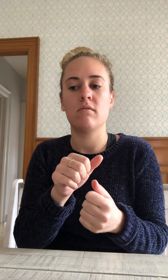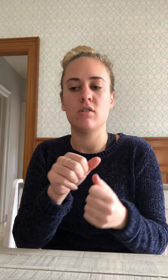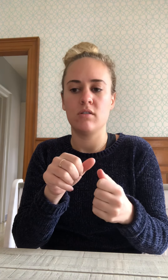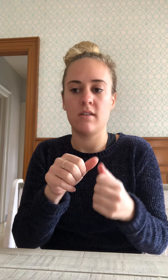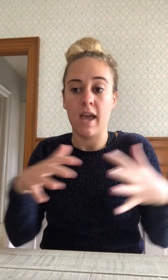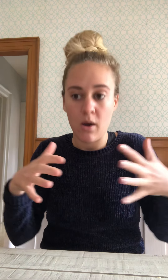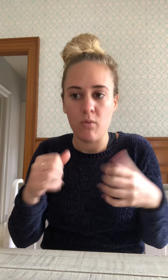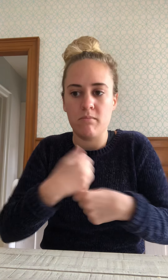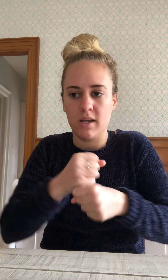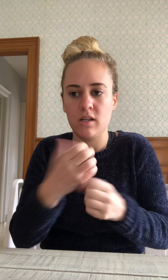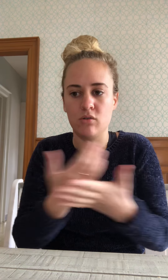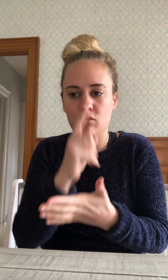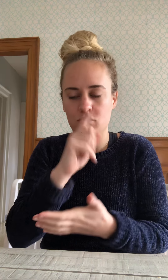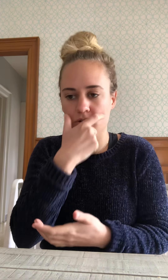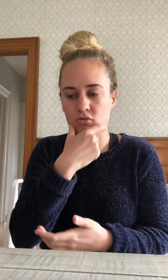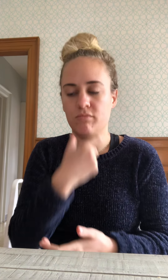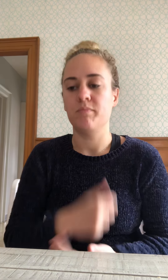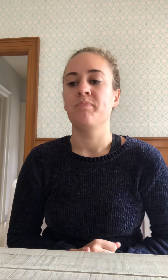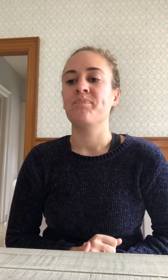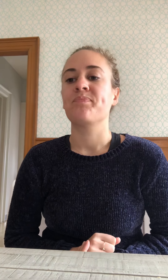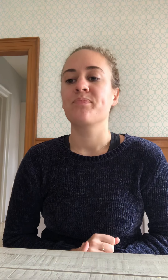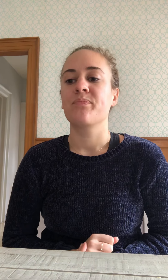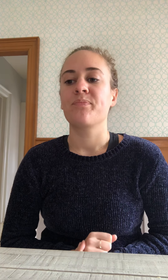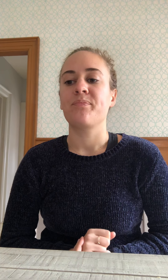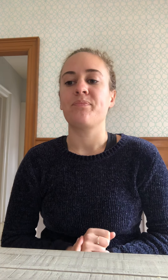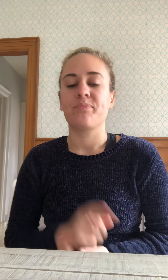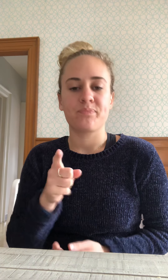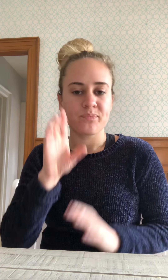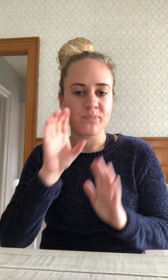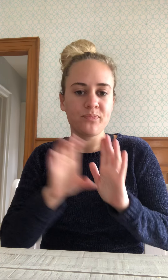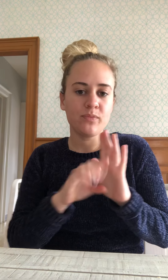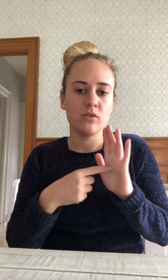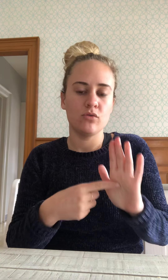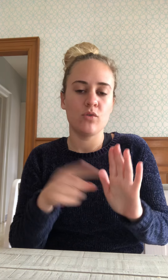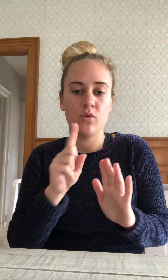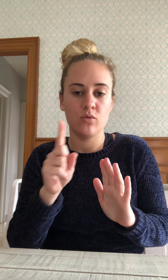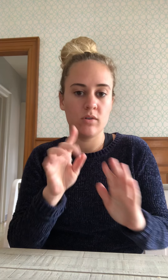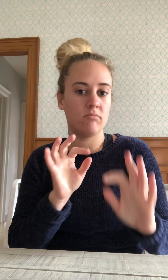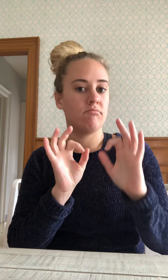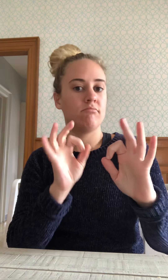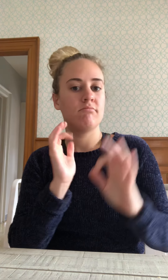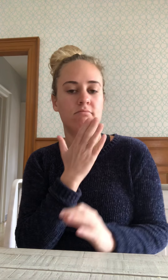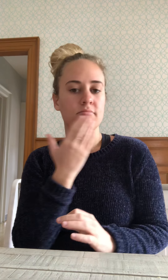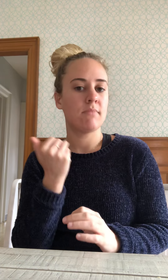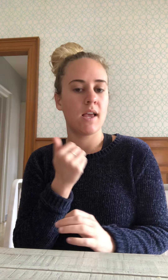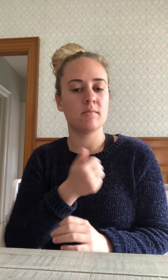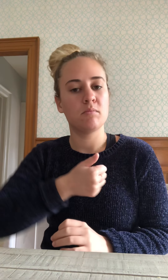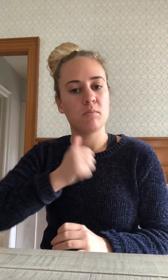So this slide shows where the ideal posterior palatal seal should be. Remember, you don't want it